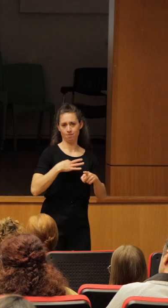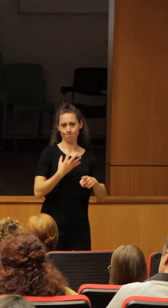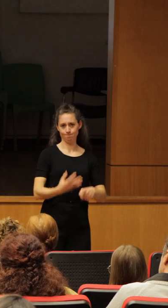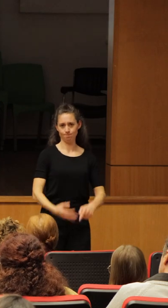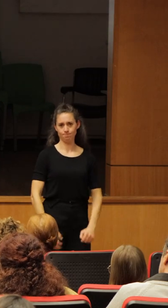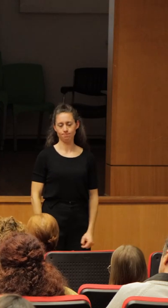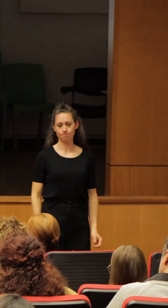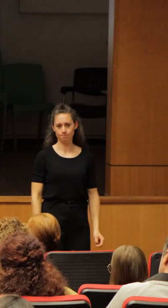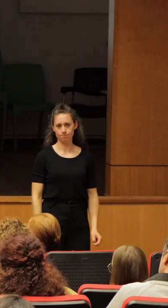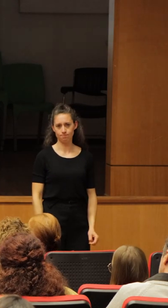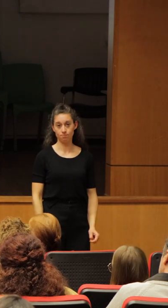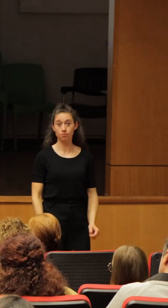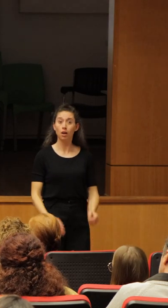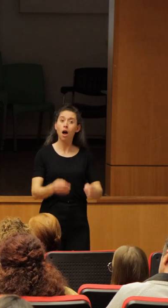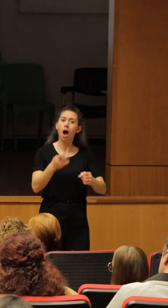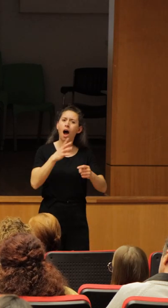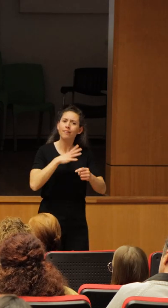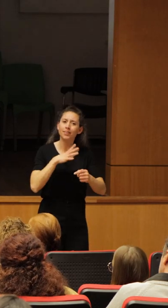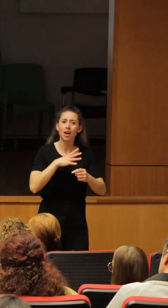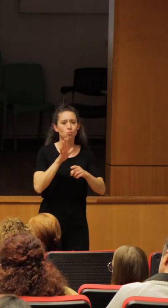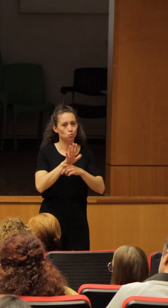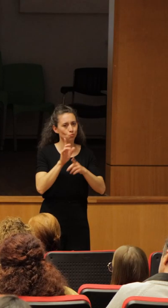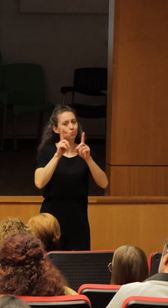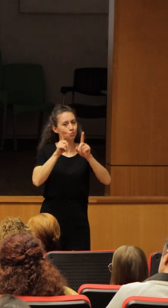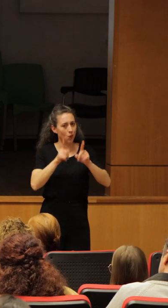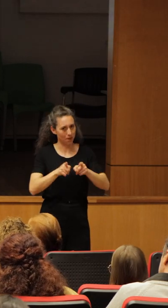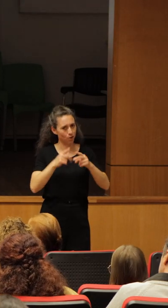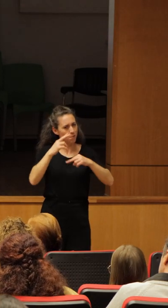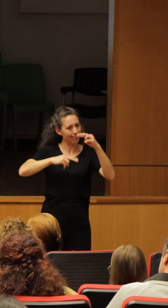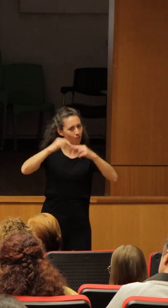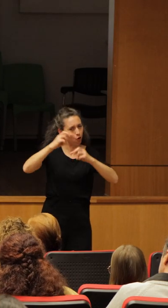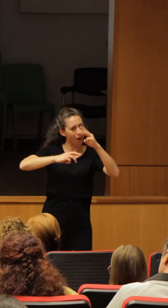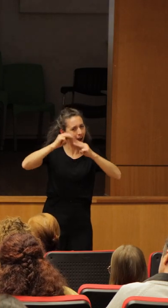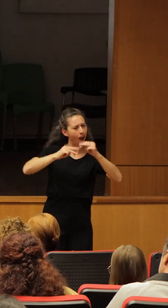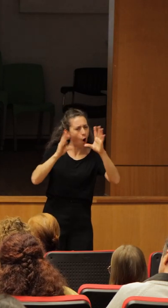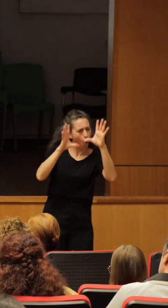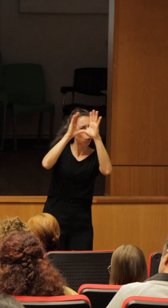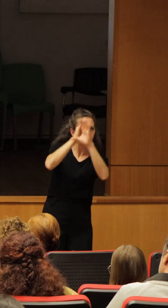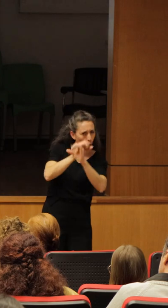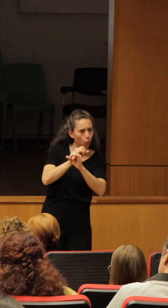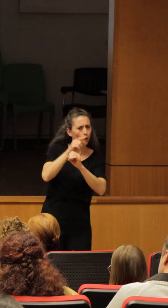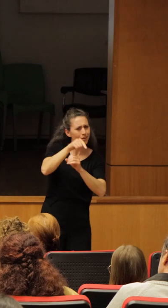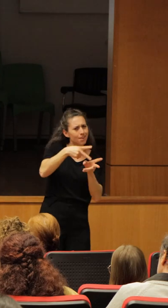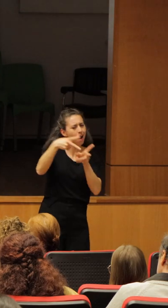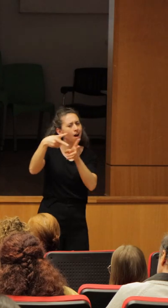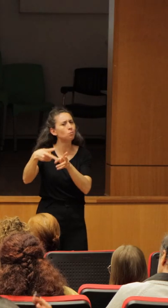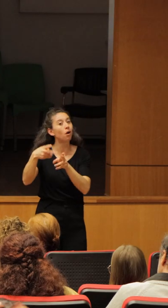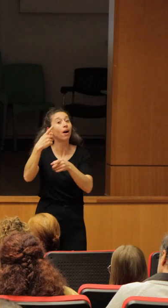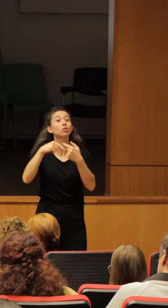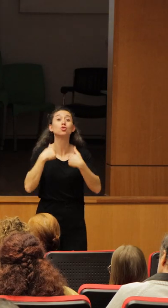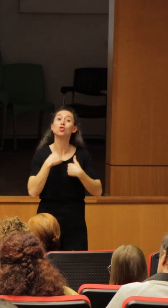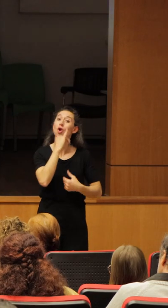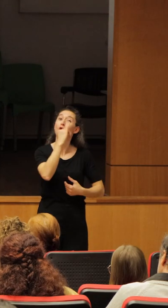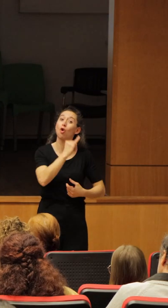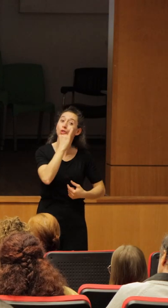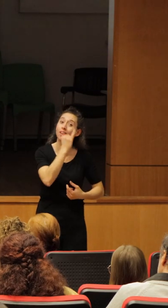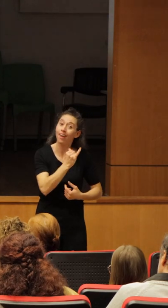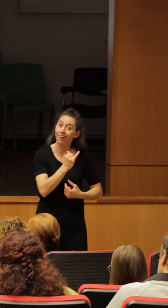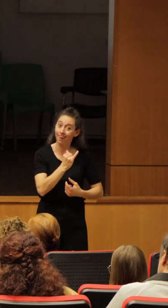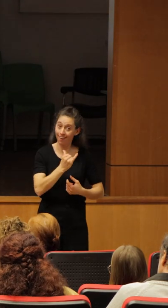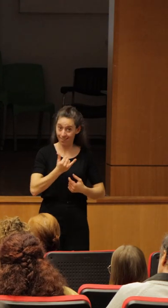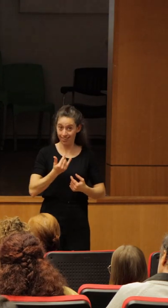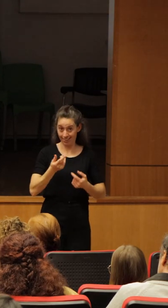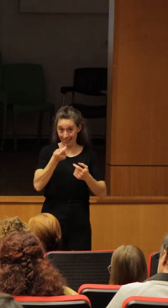of darkness there. Y había mucha oscuridad en ese ámbito. And that's why I thought of this story today. Y por eso les conté la